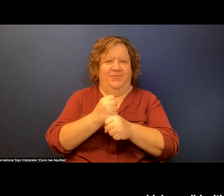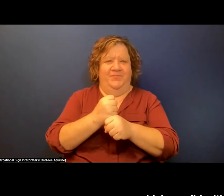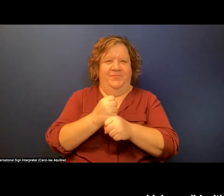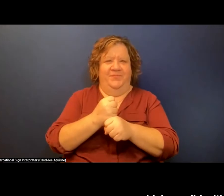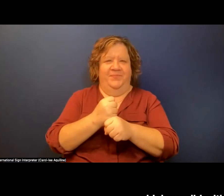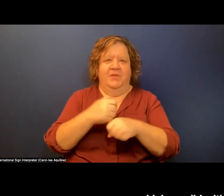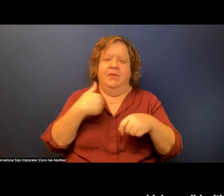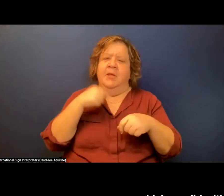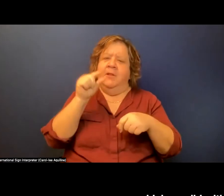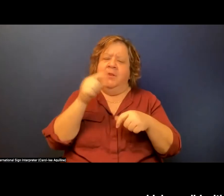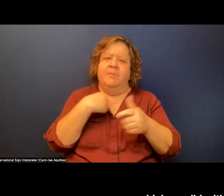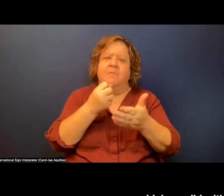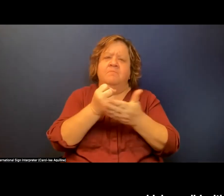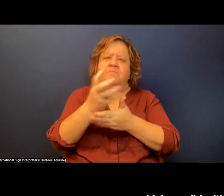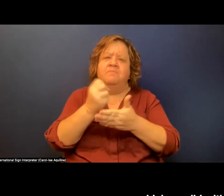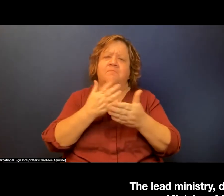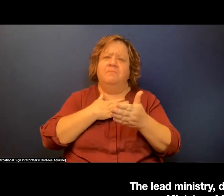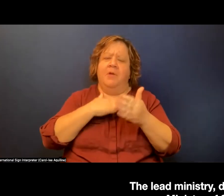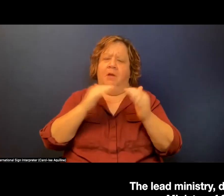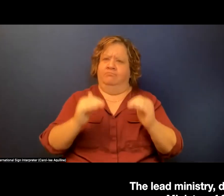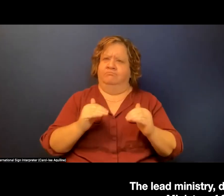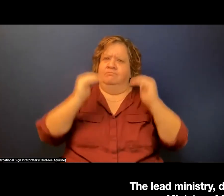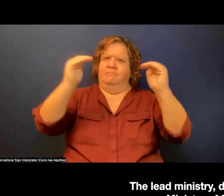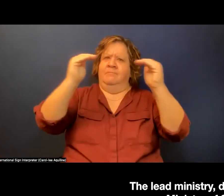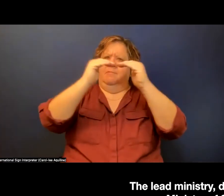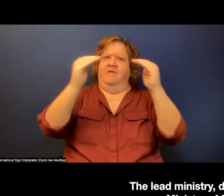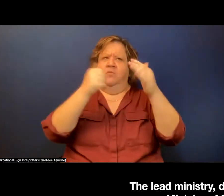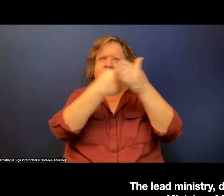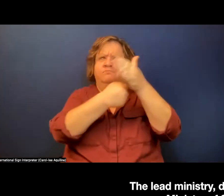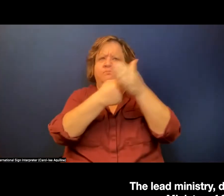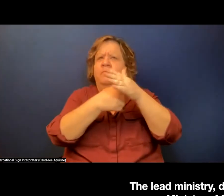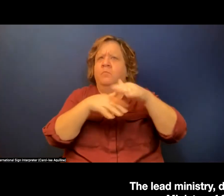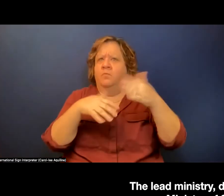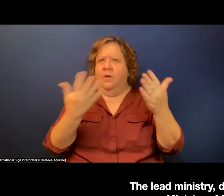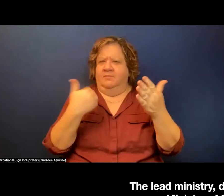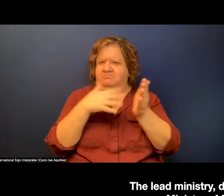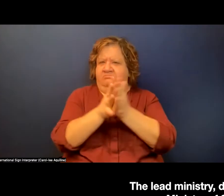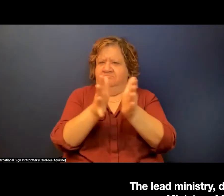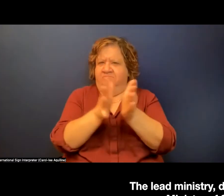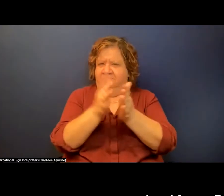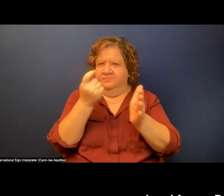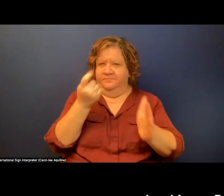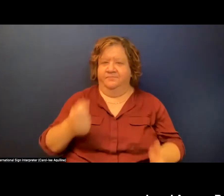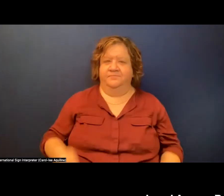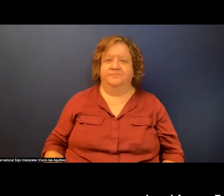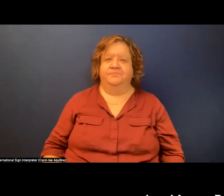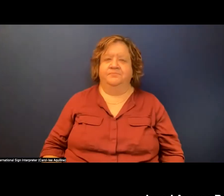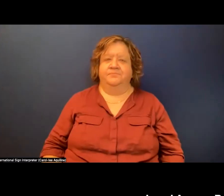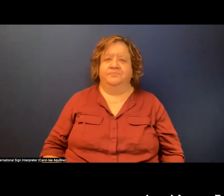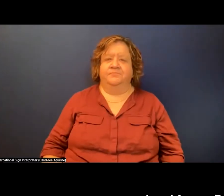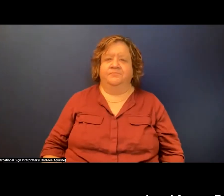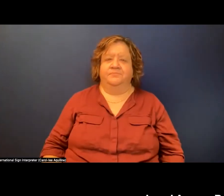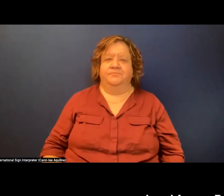the support of DRF. The lead ministry, Disability Lead Ministry, Ministry of Social Welfare,